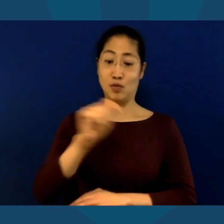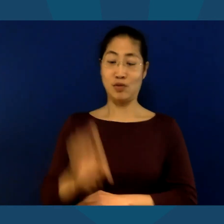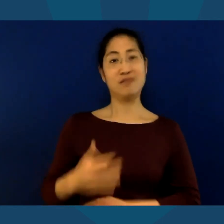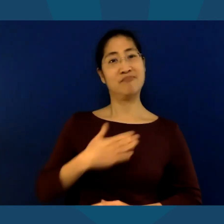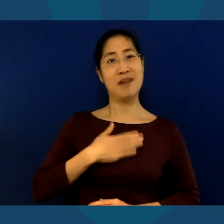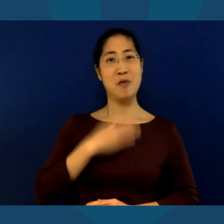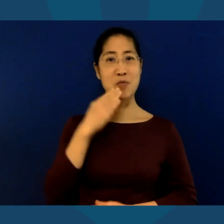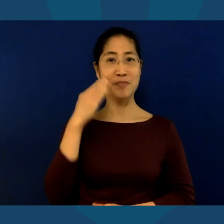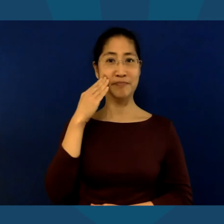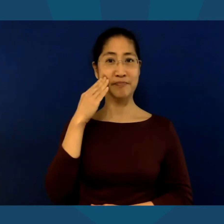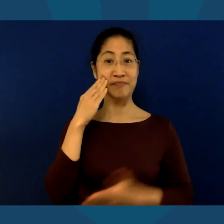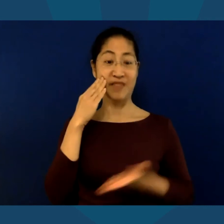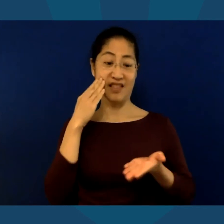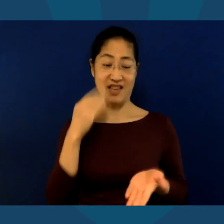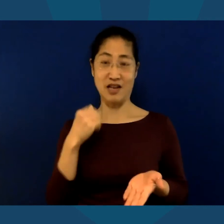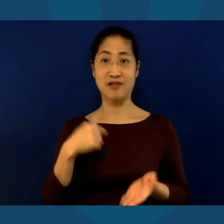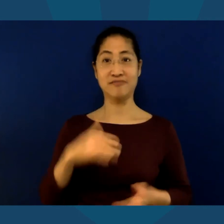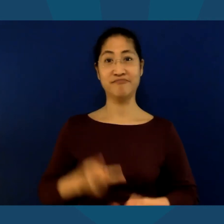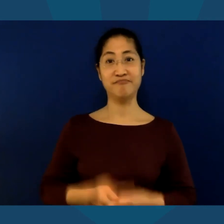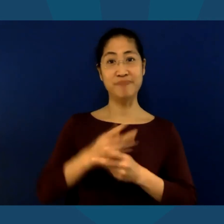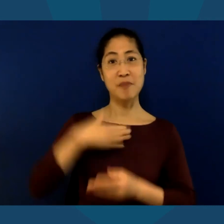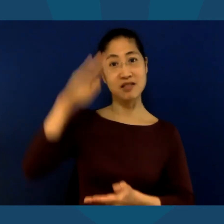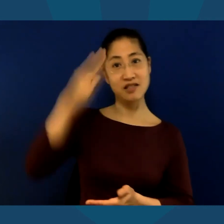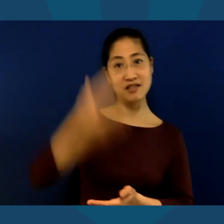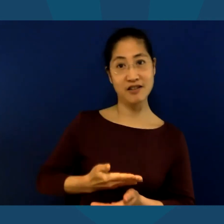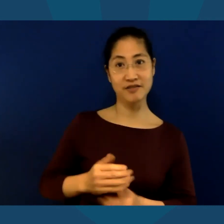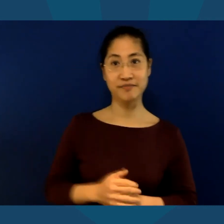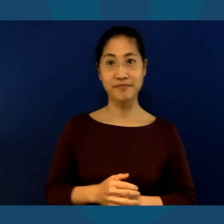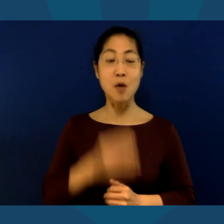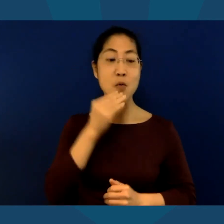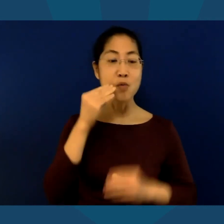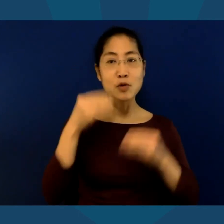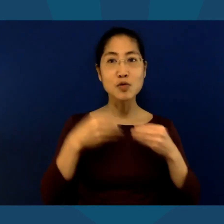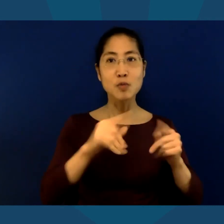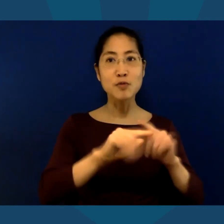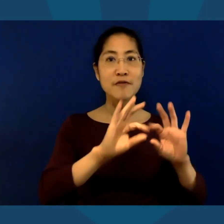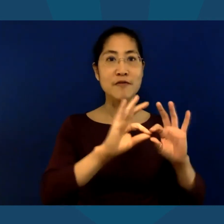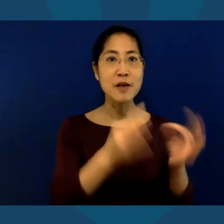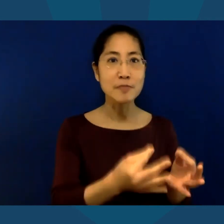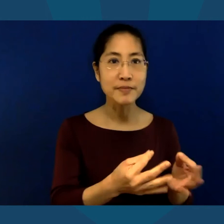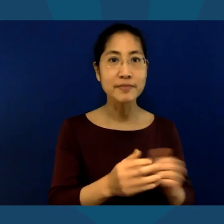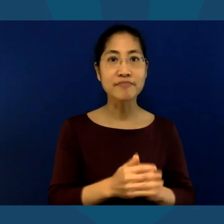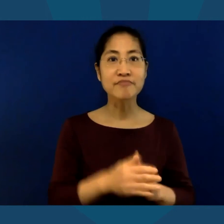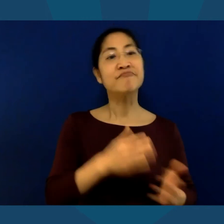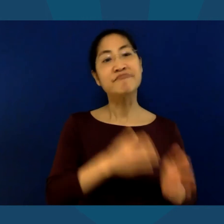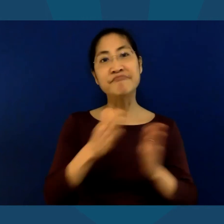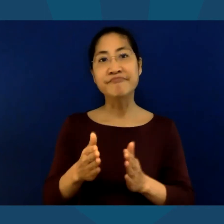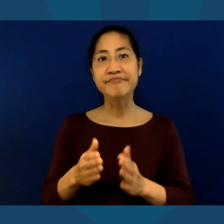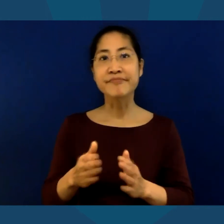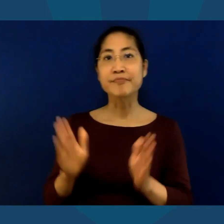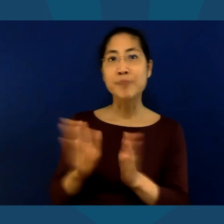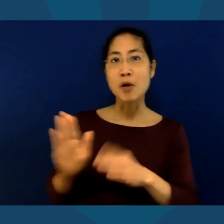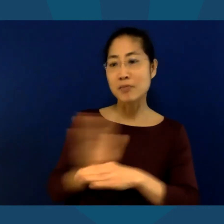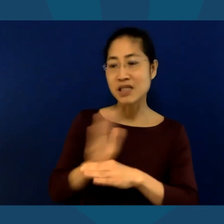Tucson is my home, where I raised my son, sold homes to families, and